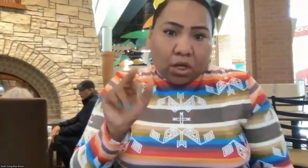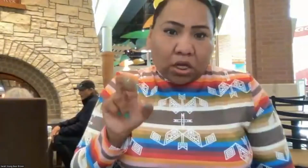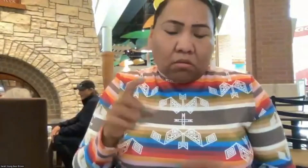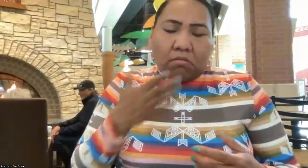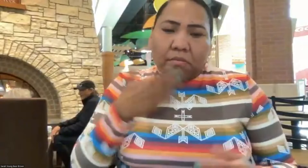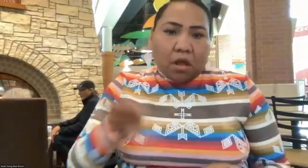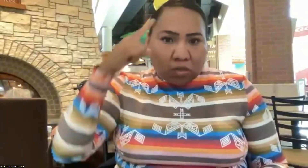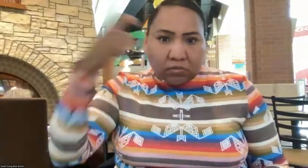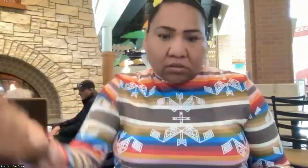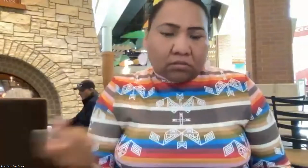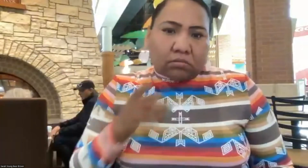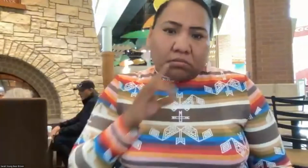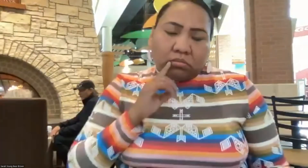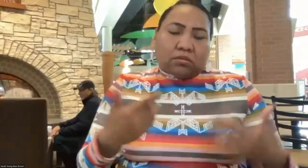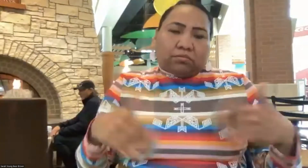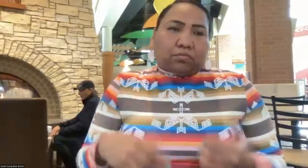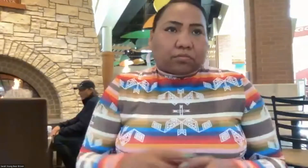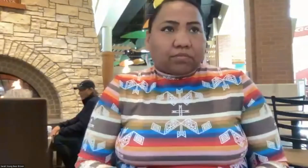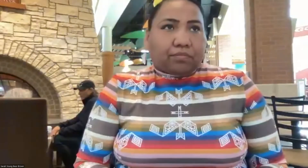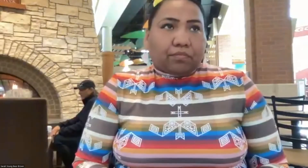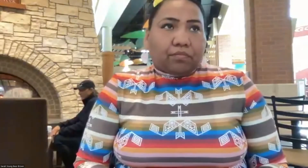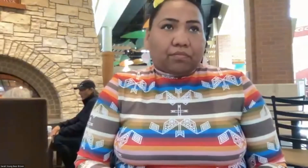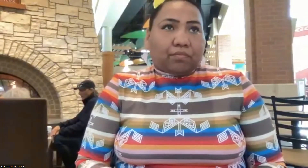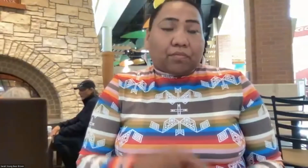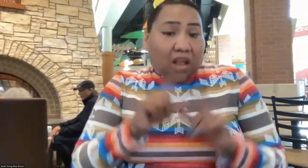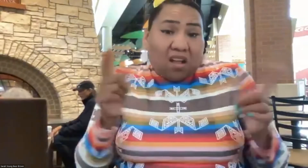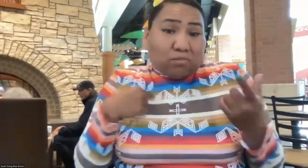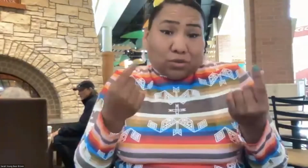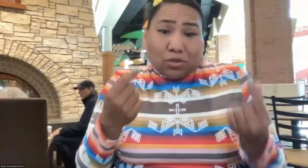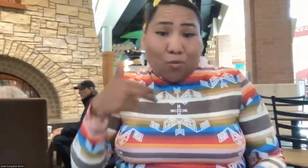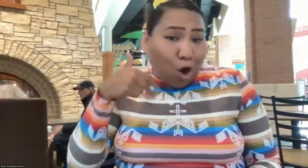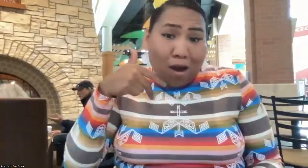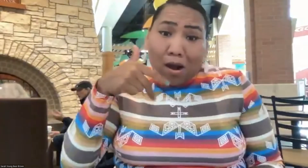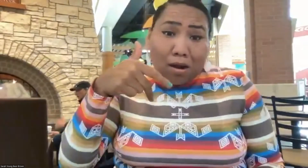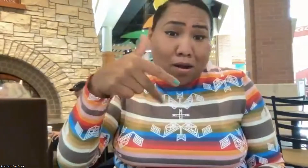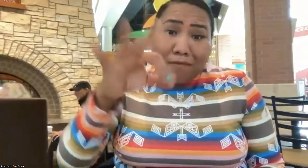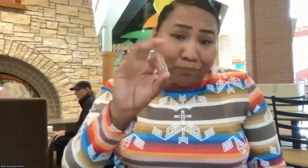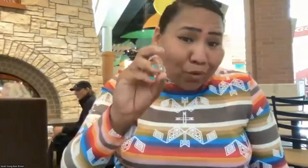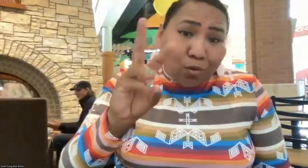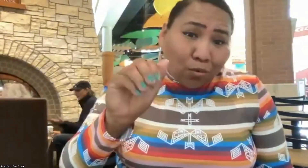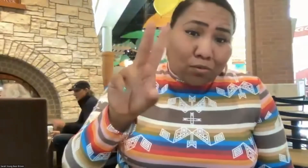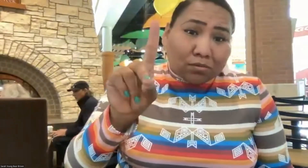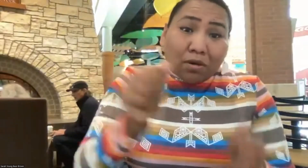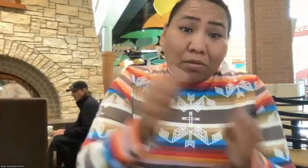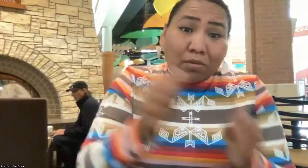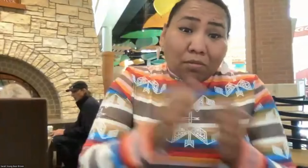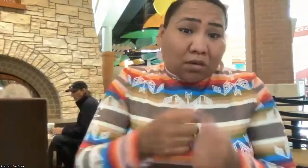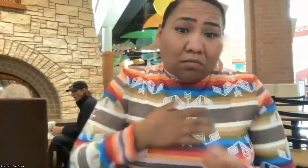never, ever wish on anyone else. I can't tell you how many nights I had nightmares.